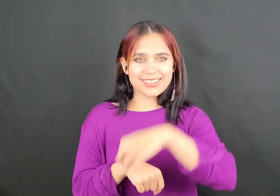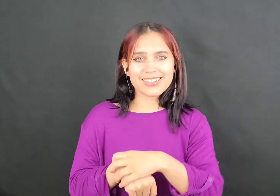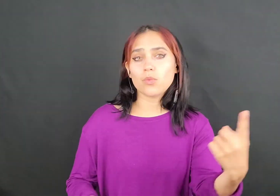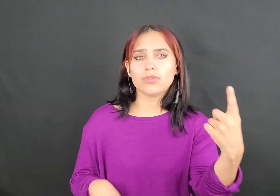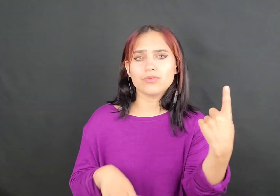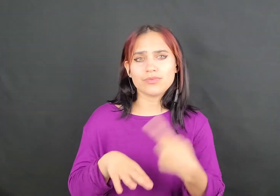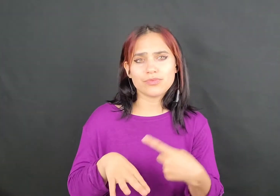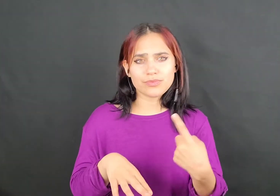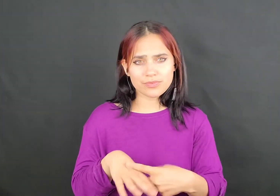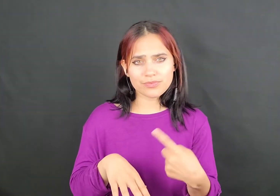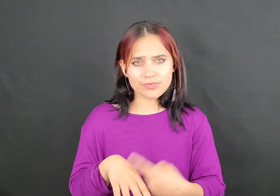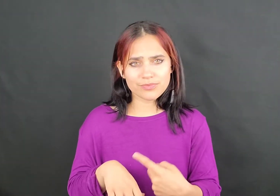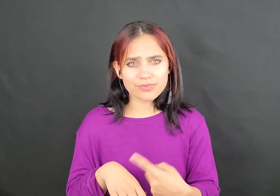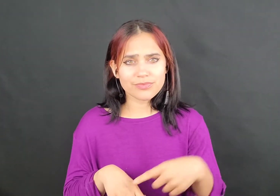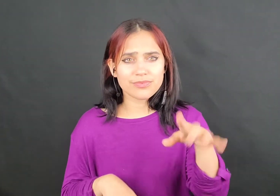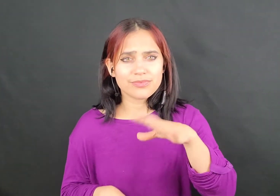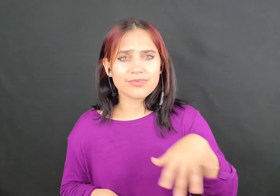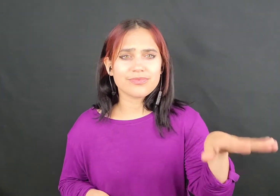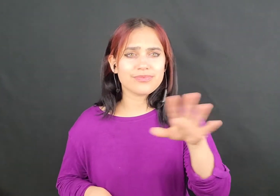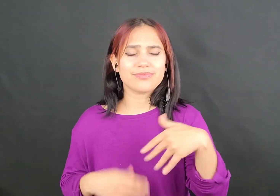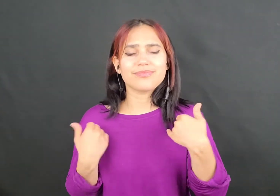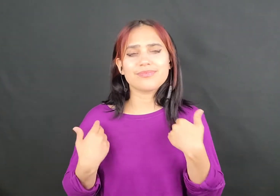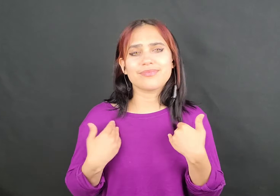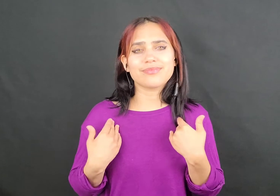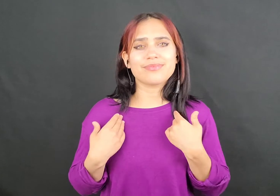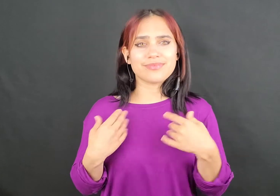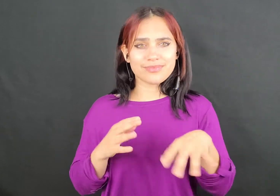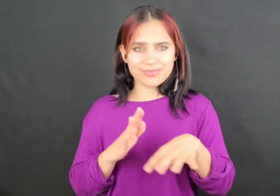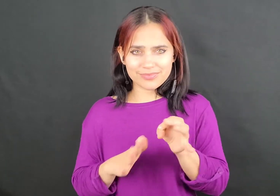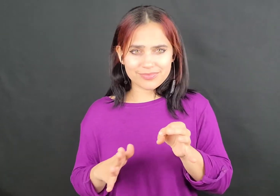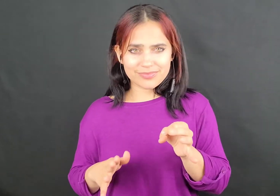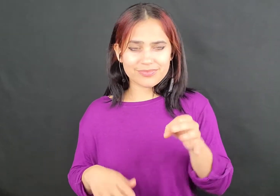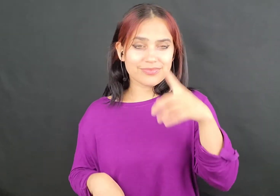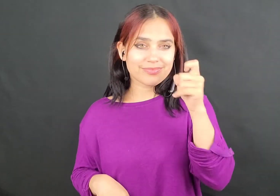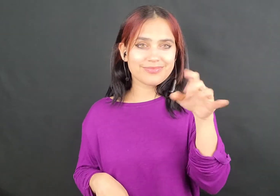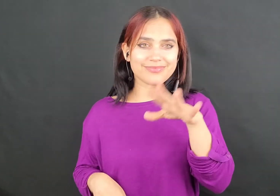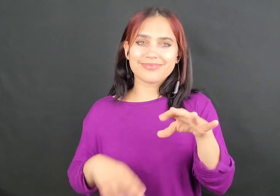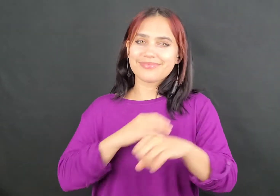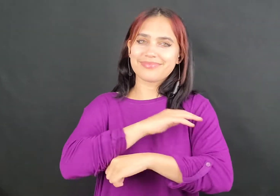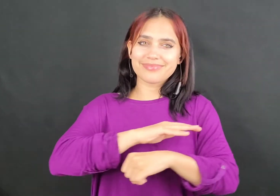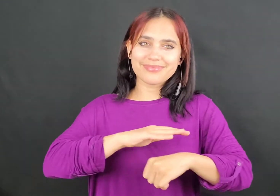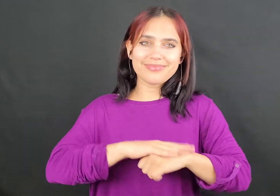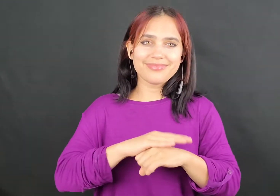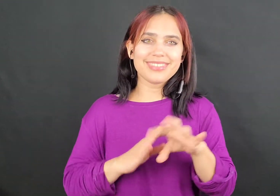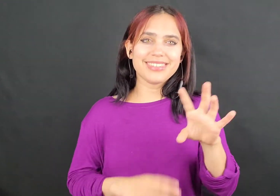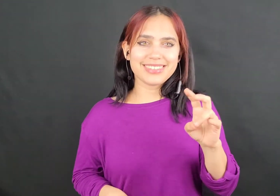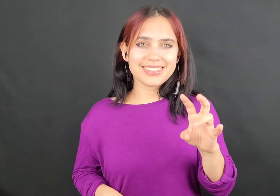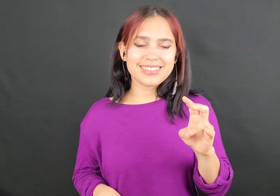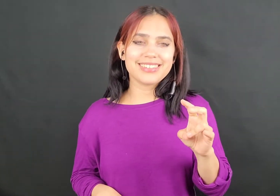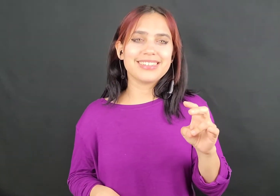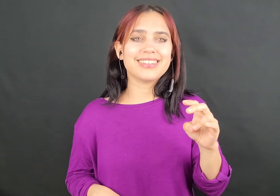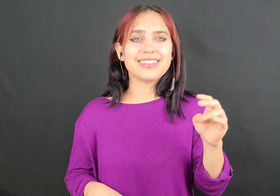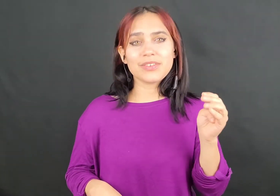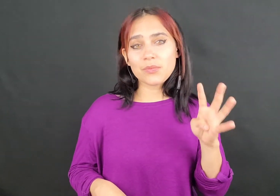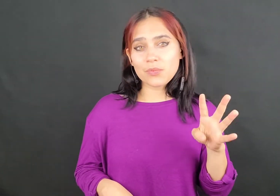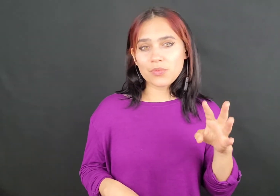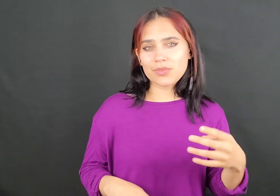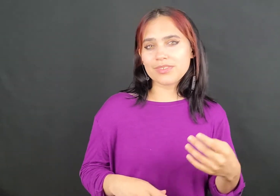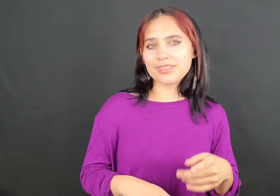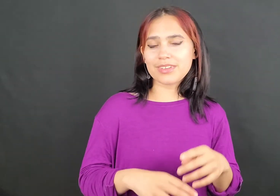retake Gibraltar from the British in 1704, a party of 500 of their troops spent a night in the cave after climbing